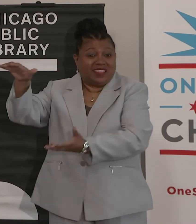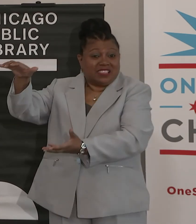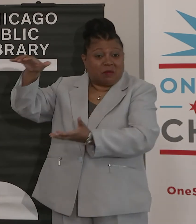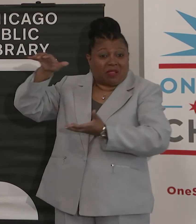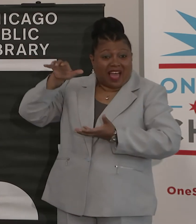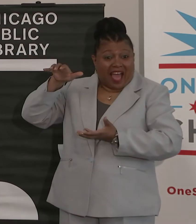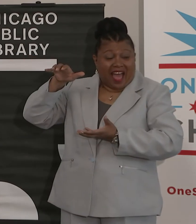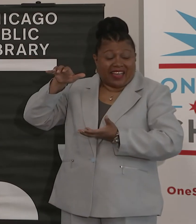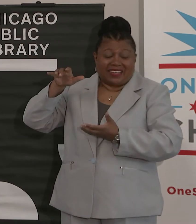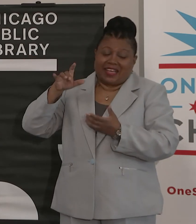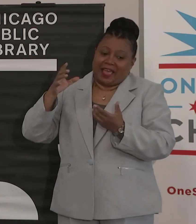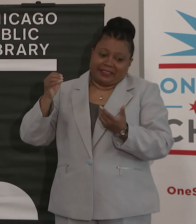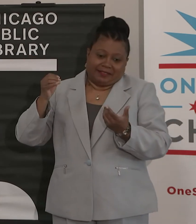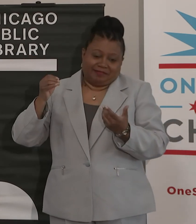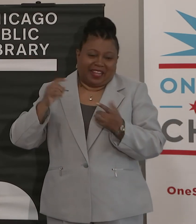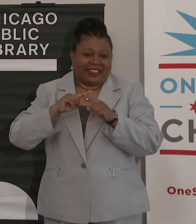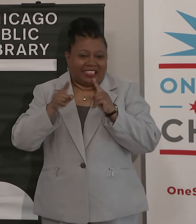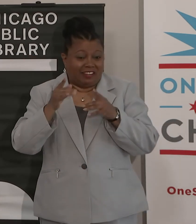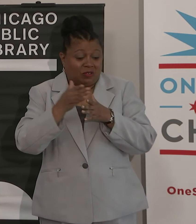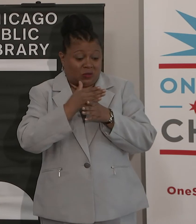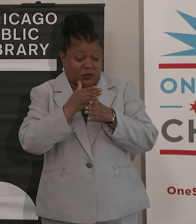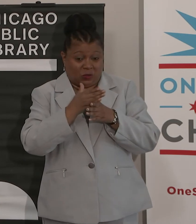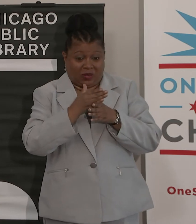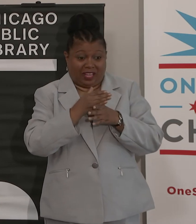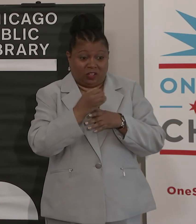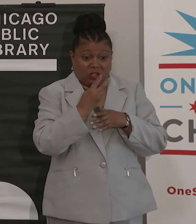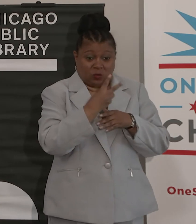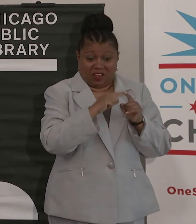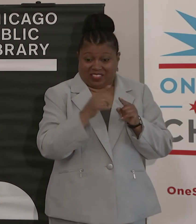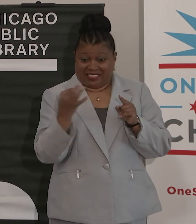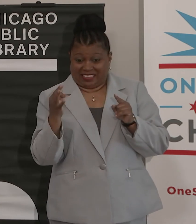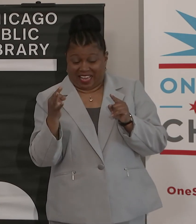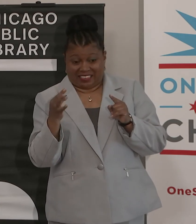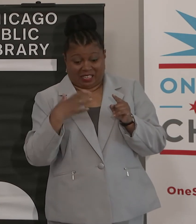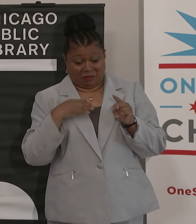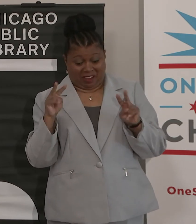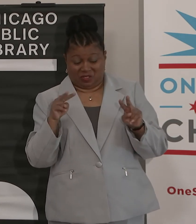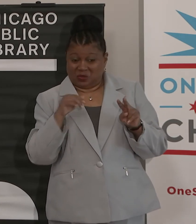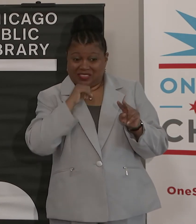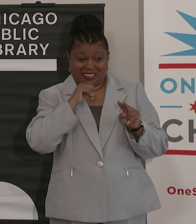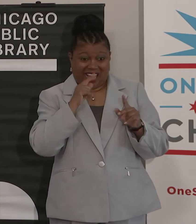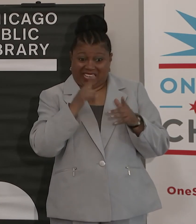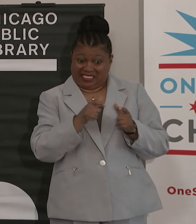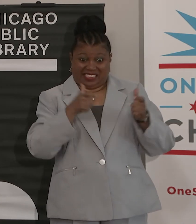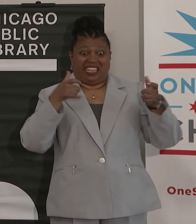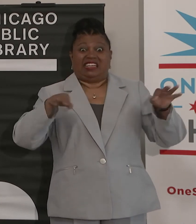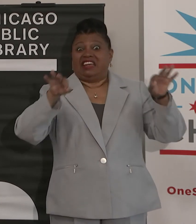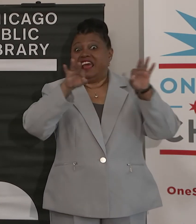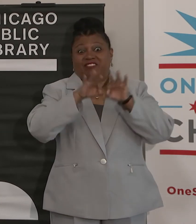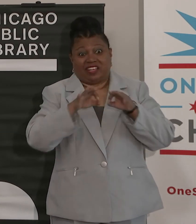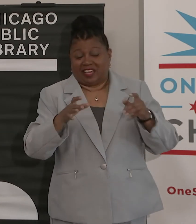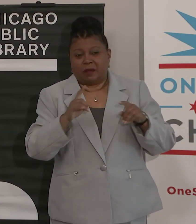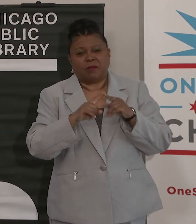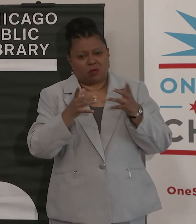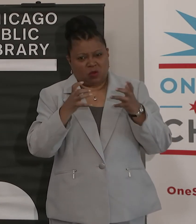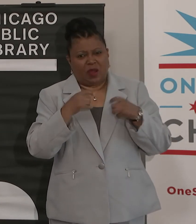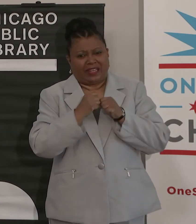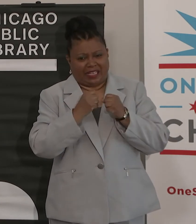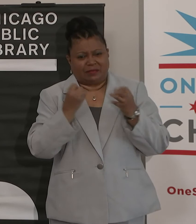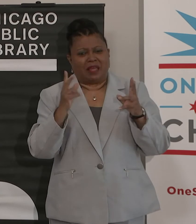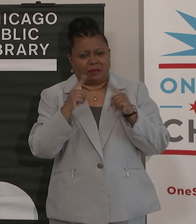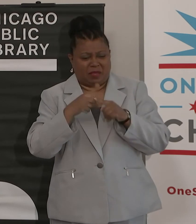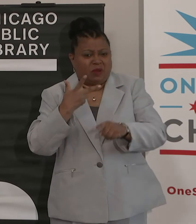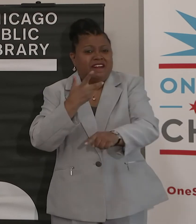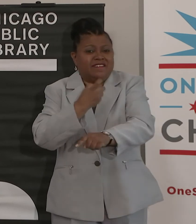supply, and the difference between the 12th and the 19th, in my view, is not significant. But we want to get as many